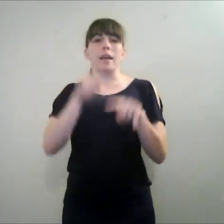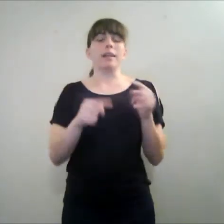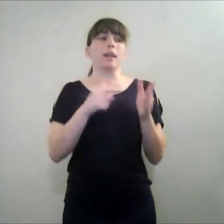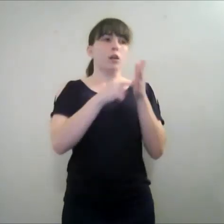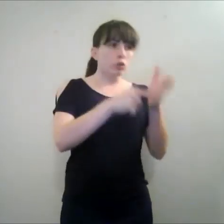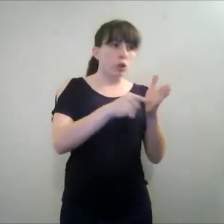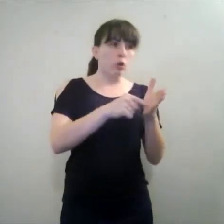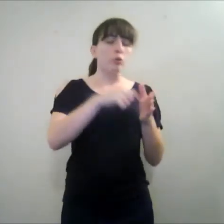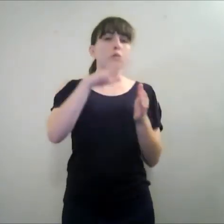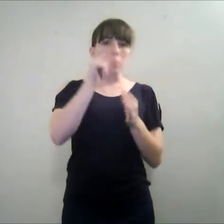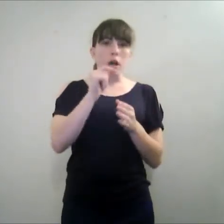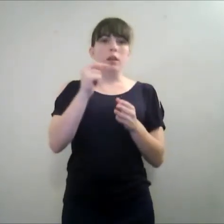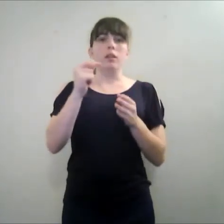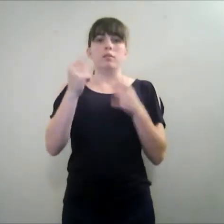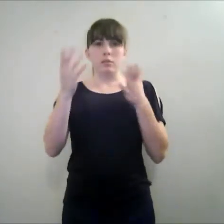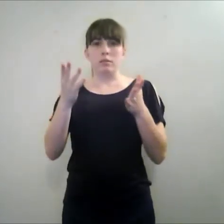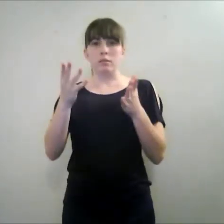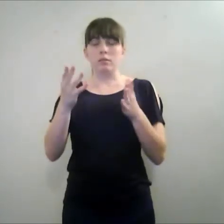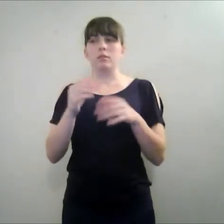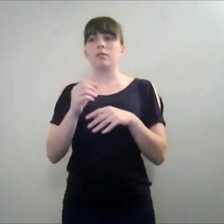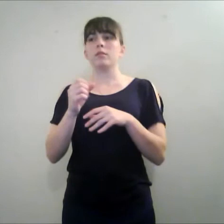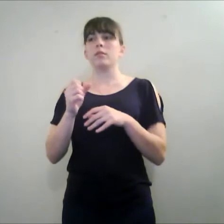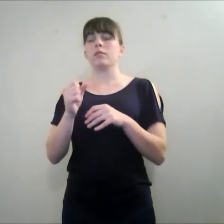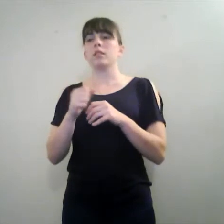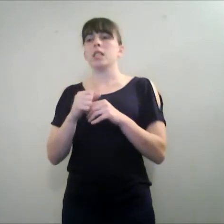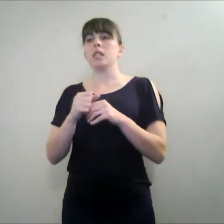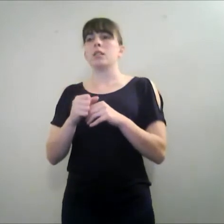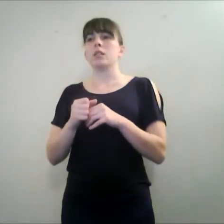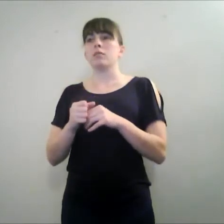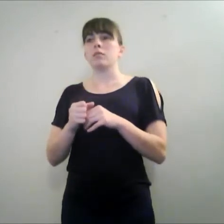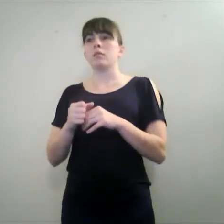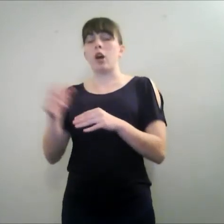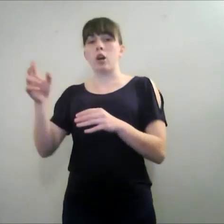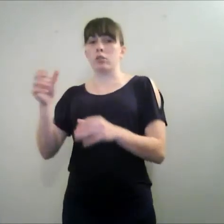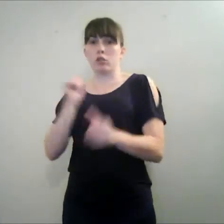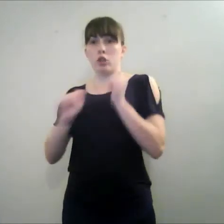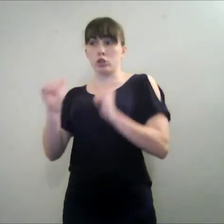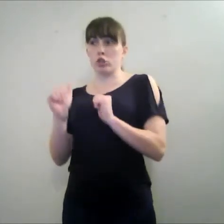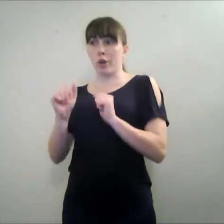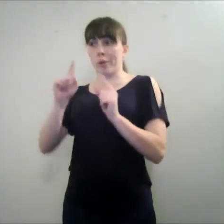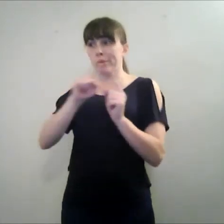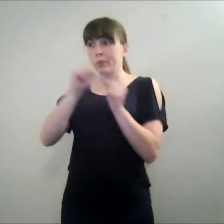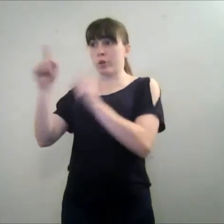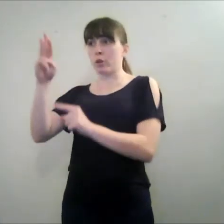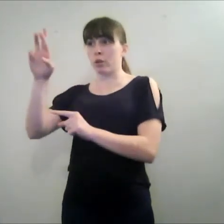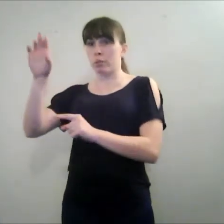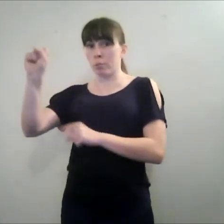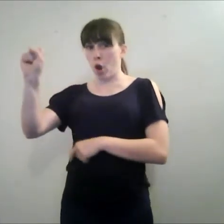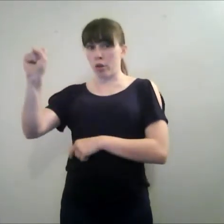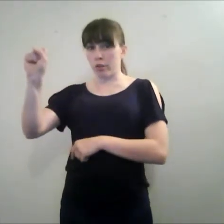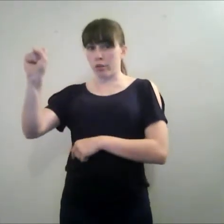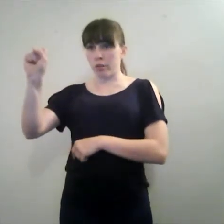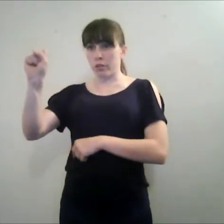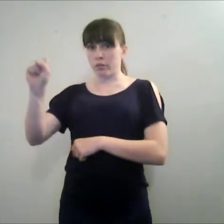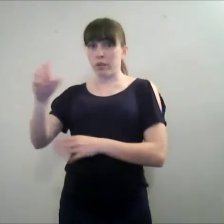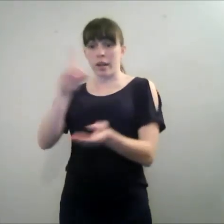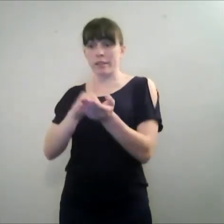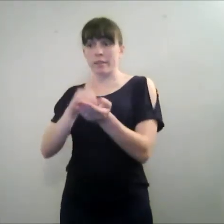BBC. But in the episode where he goes to Mars in a London bus, Doctor Who is clearly shown getting onto the